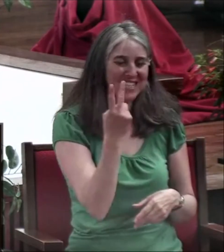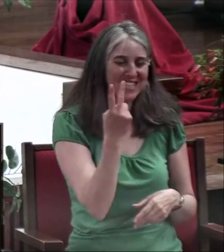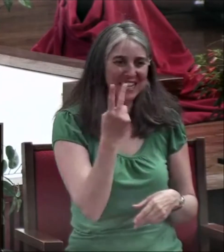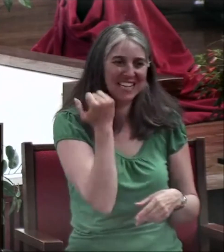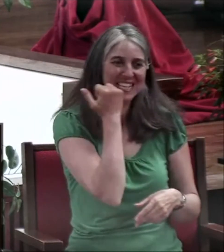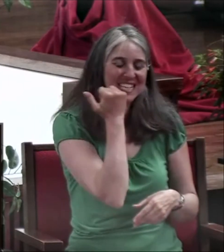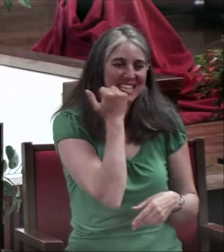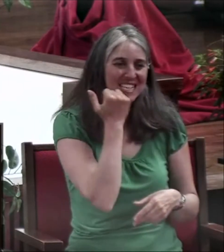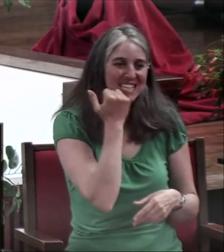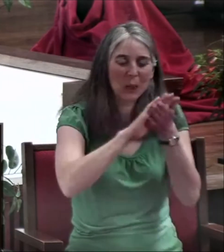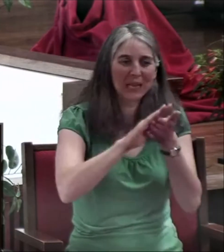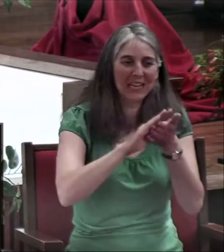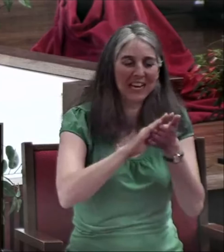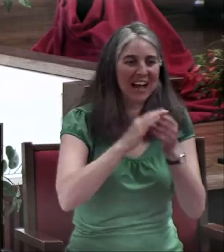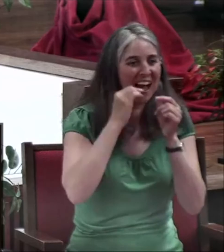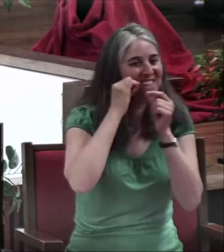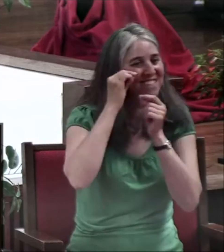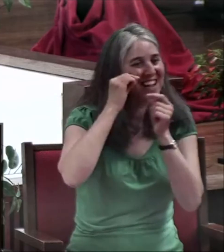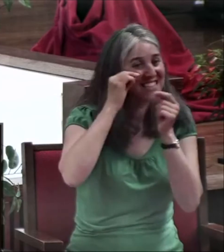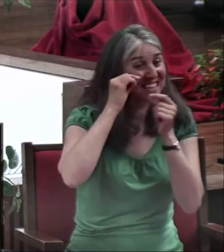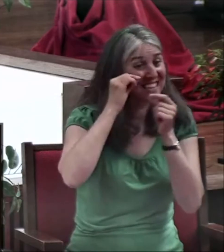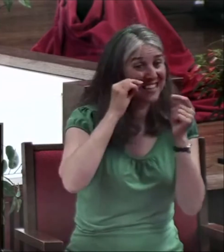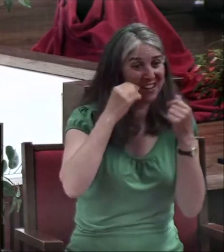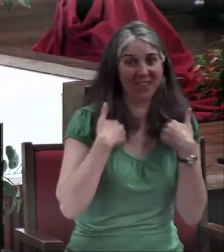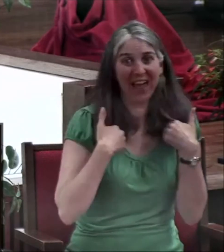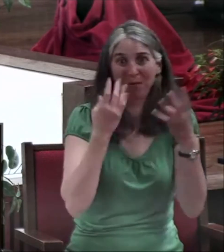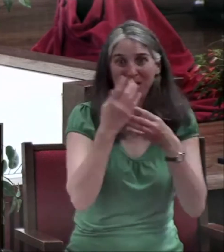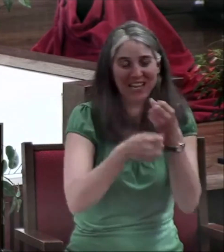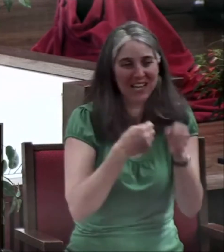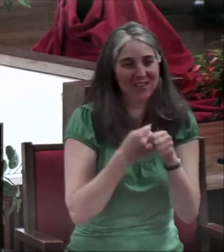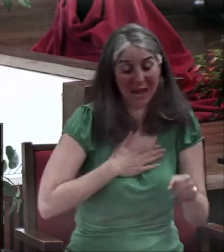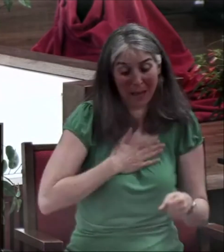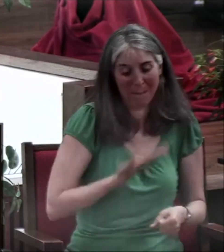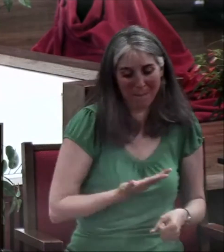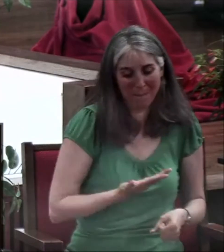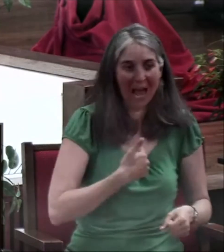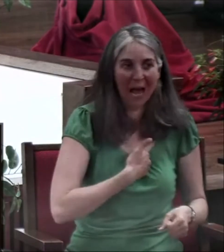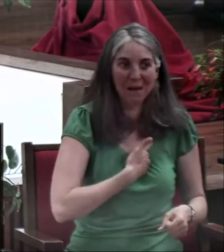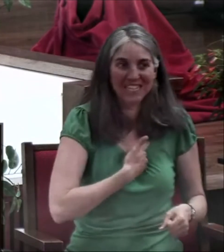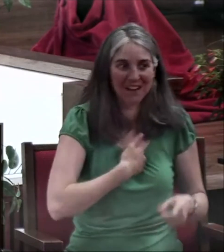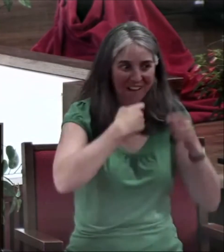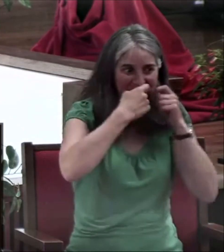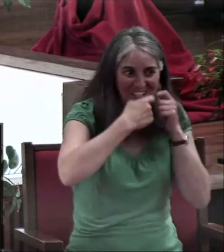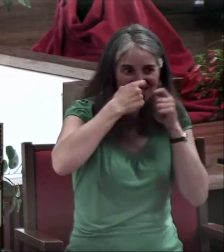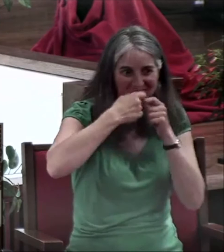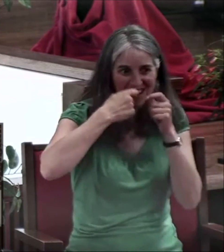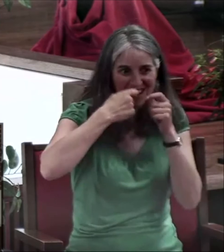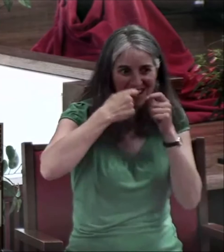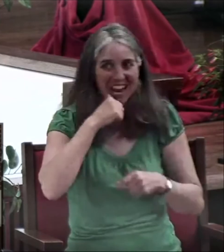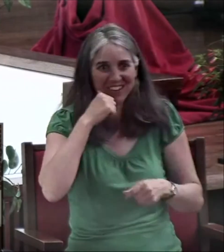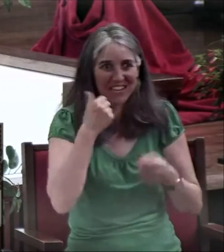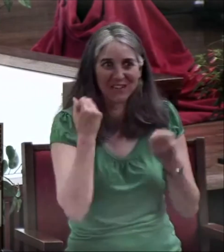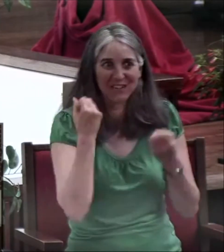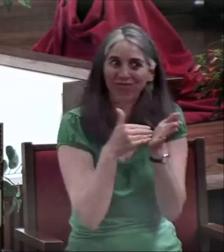hygiene. Flossing has been around for years, and I admit, I'm probably a chronic over-flosser. I